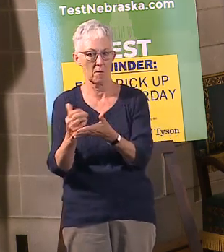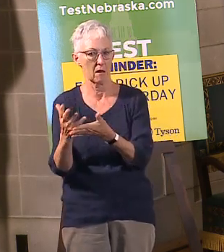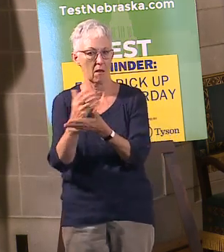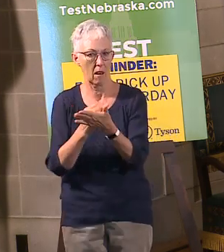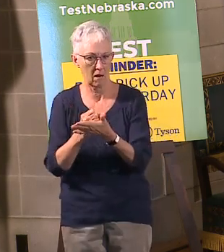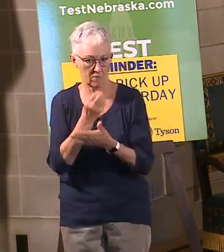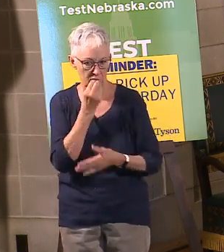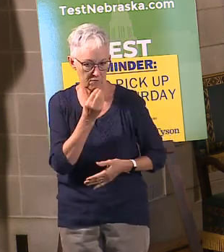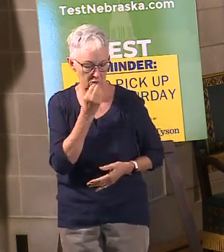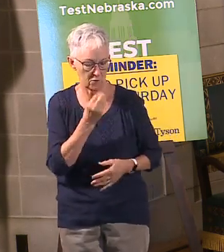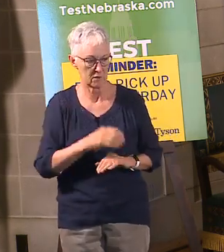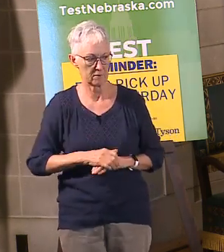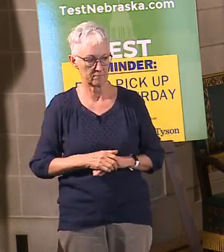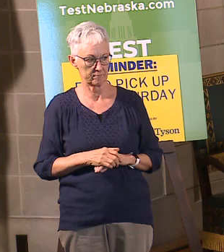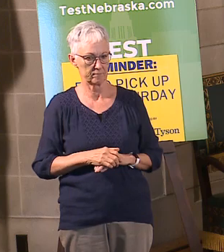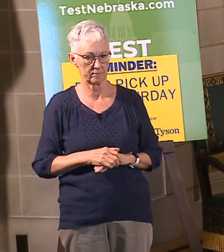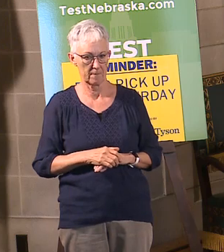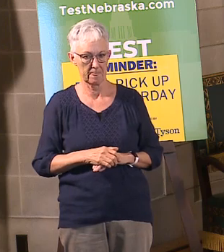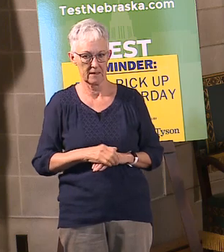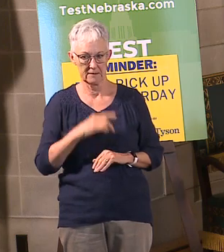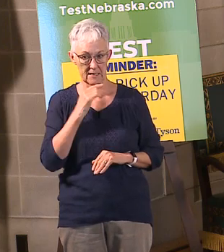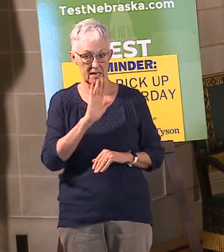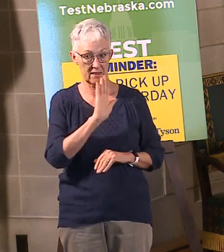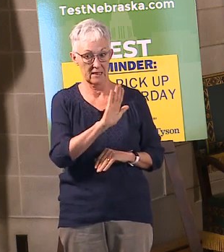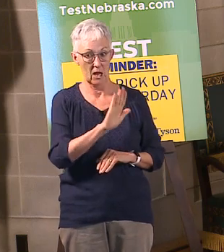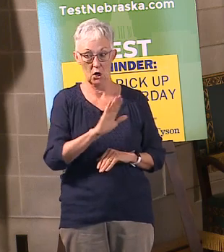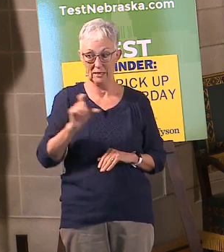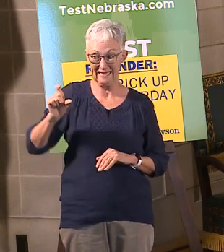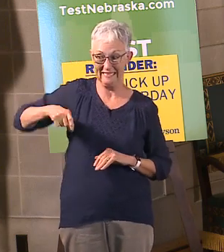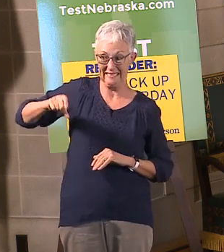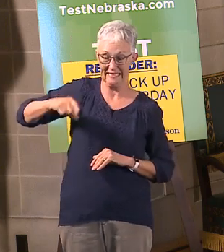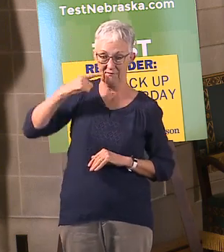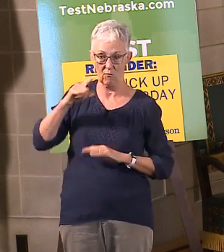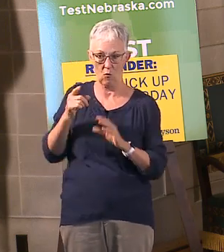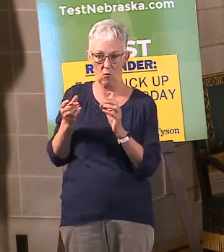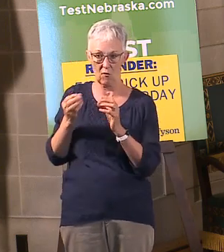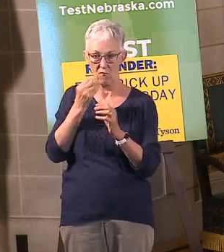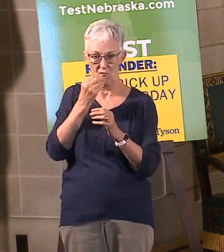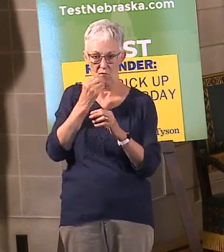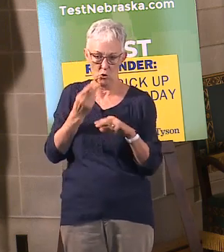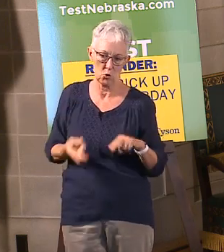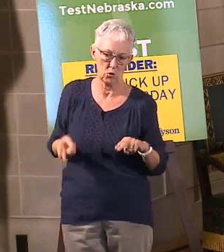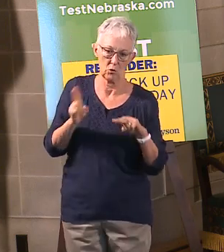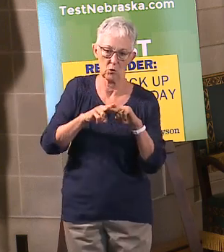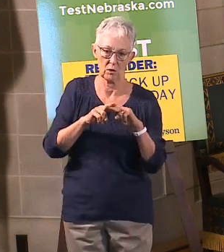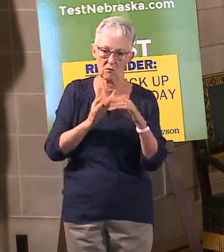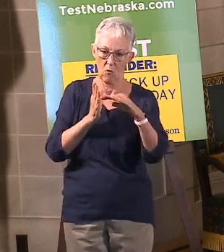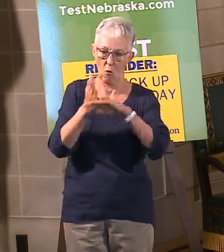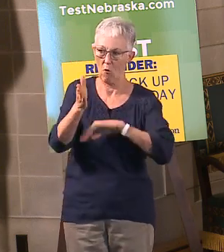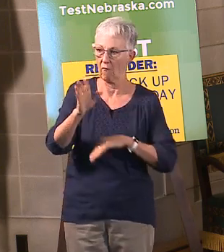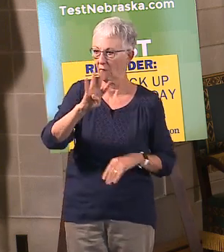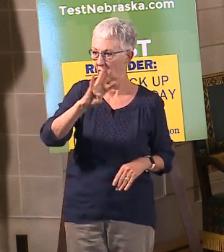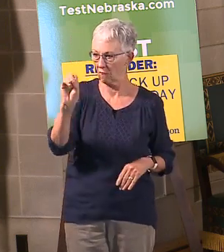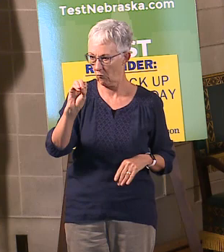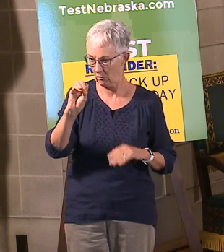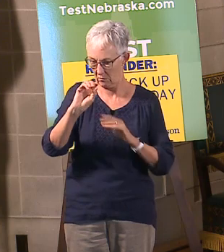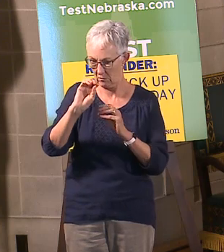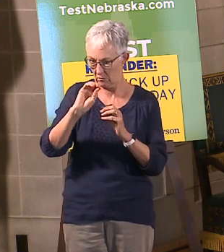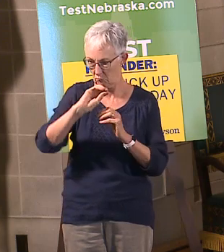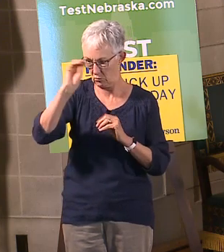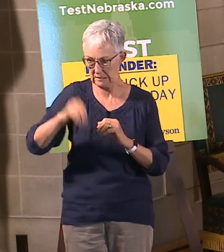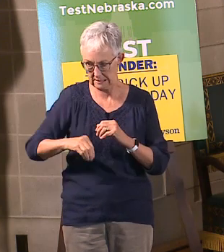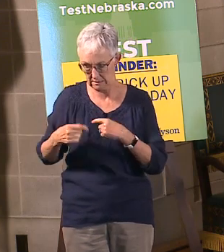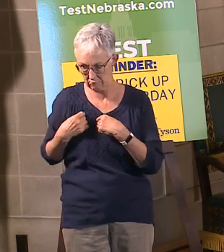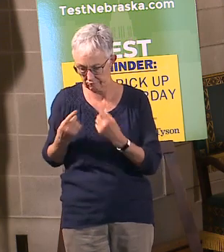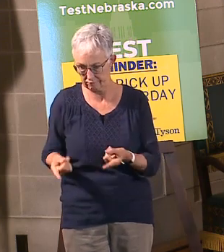Brian has shared with me that their need has gone up more than 40% on average, and that the